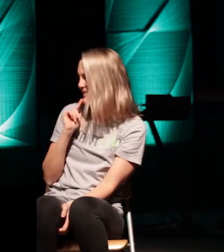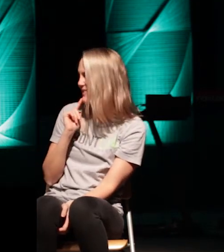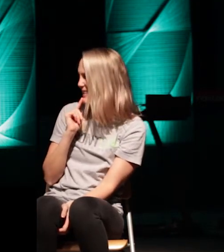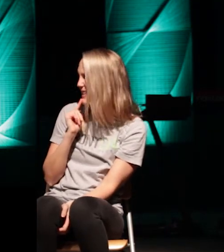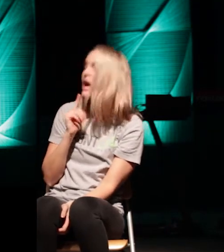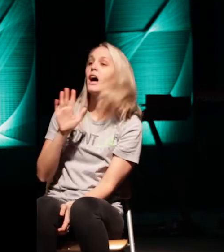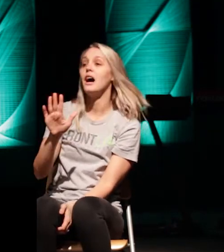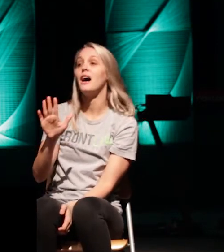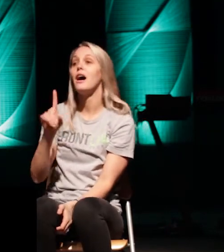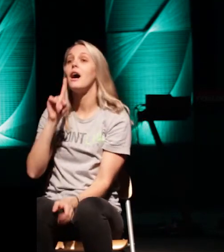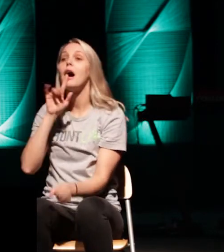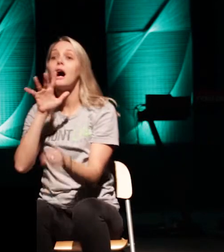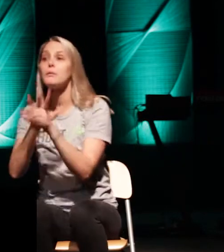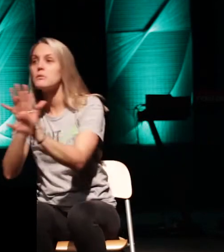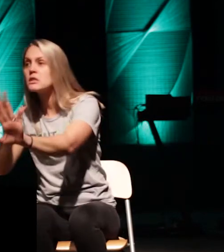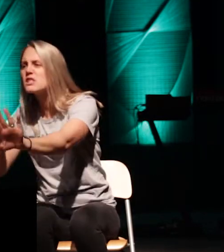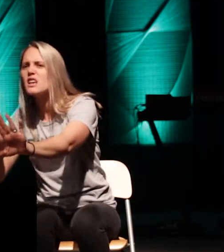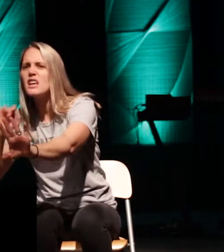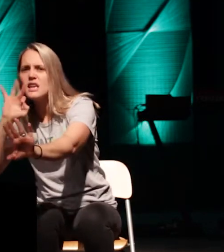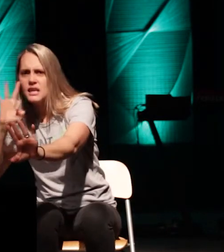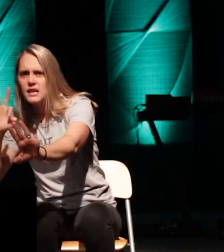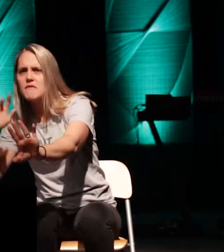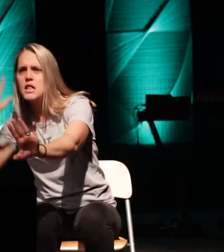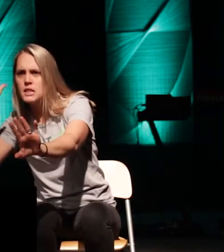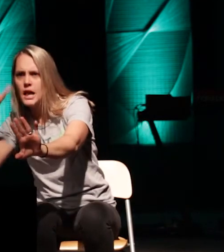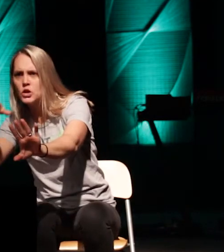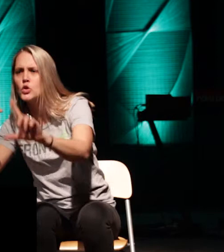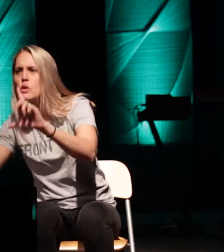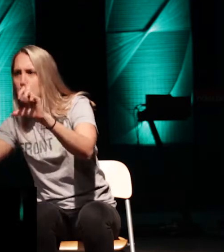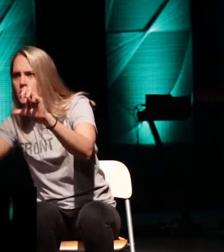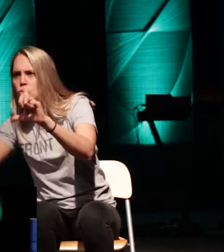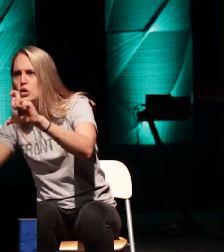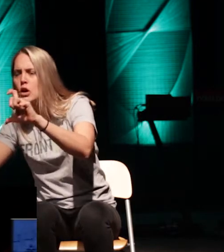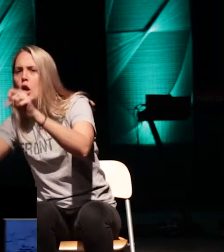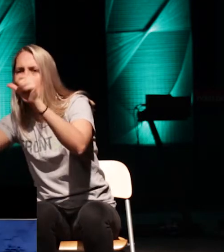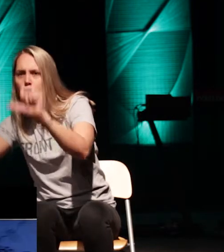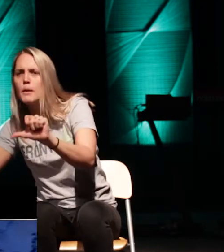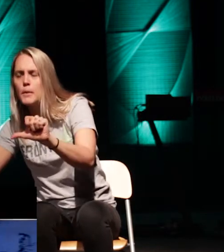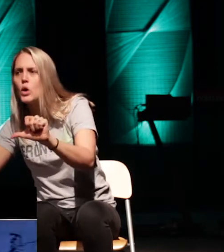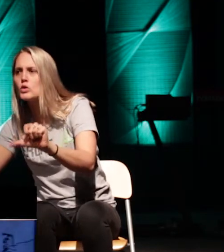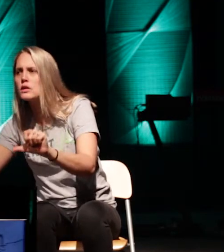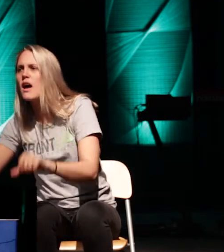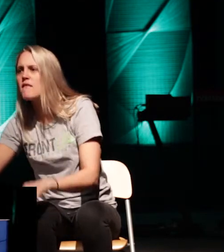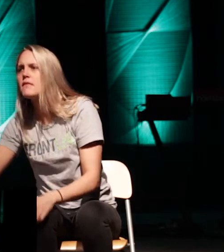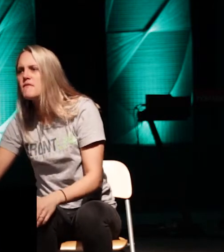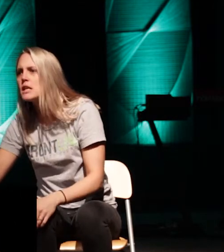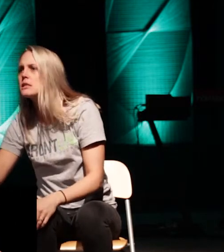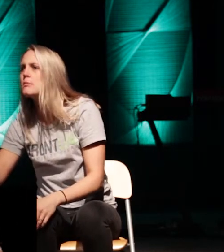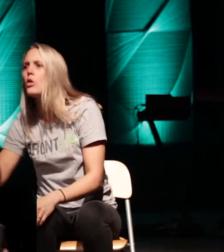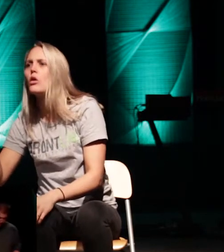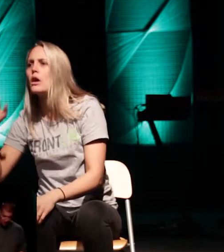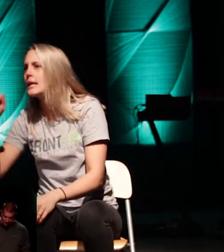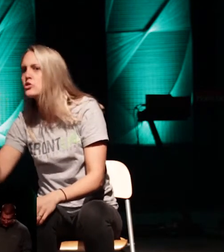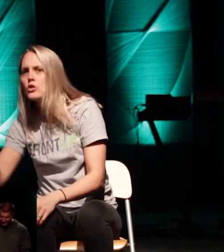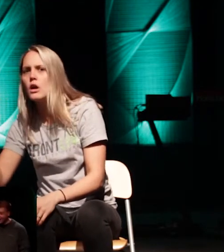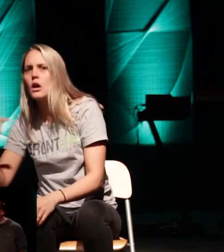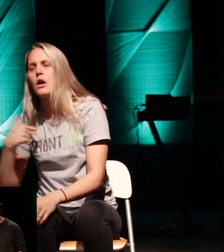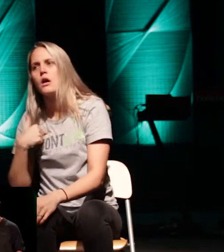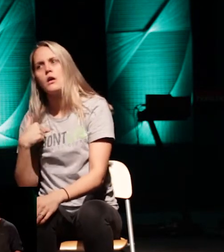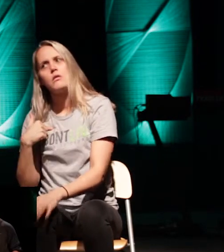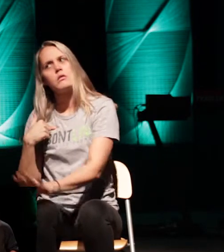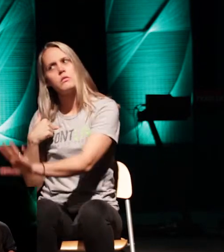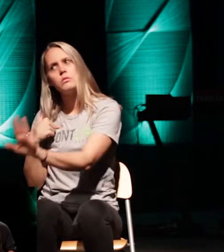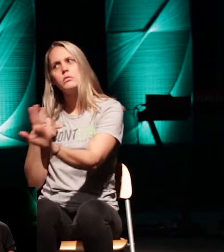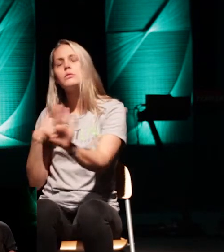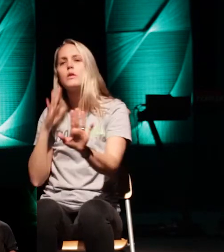And I promise you, if I see this on social media later, heads are going to roll, okay? So if you had your camera, I did that